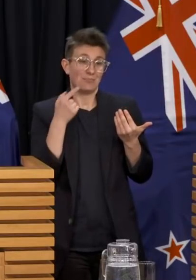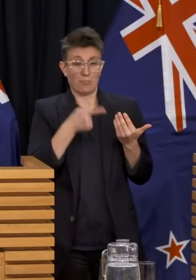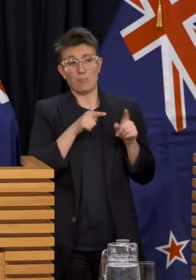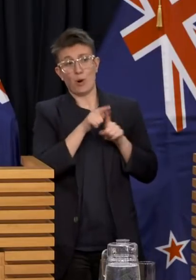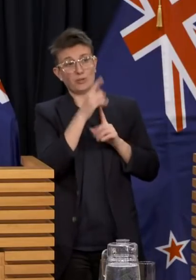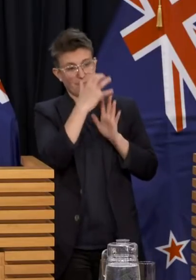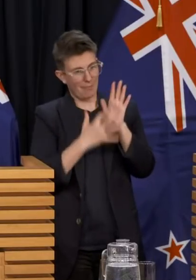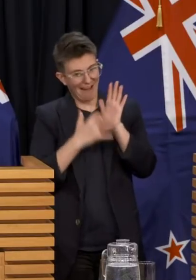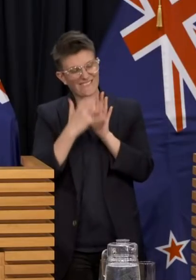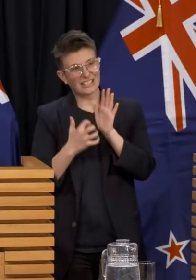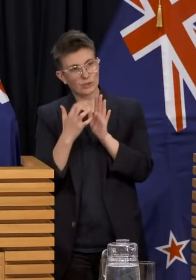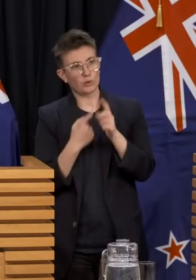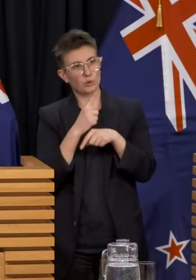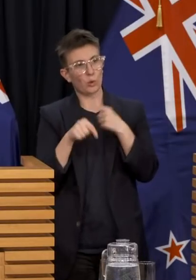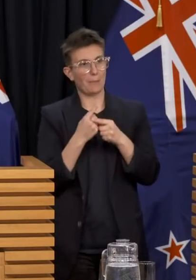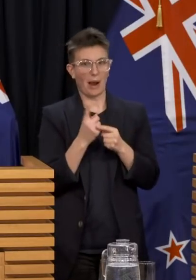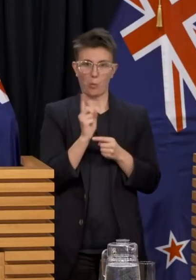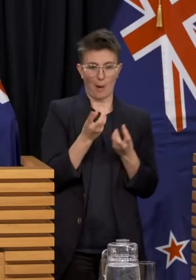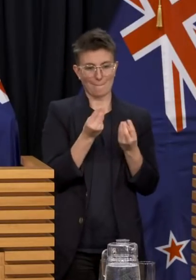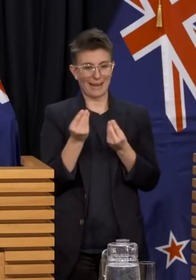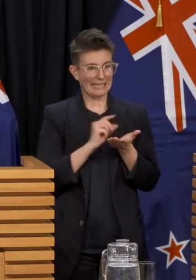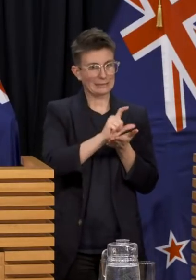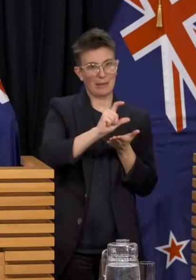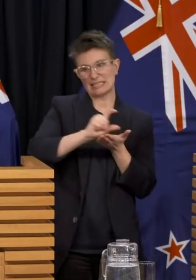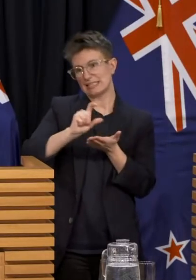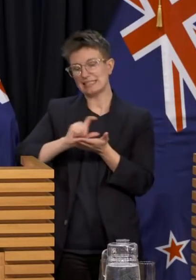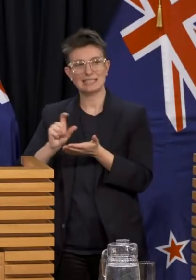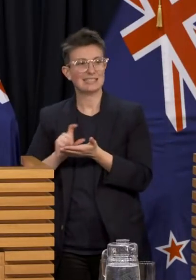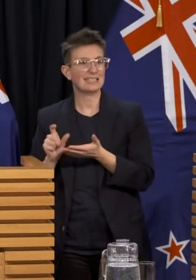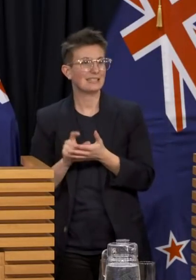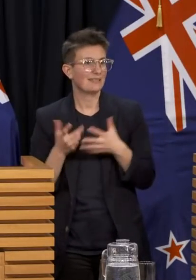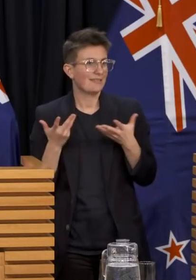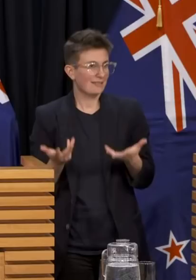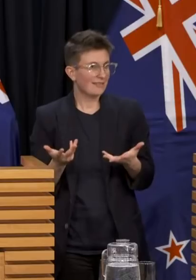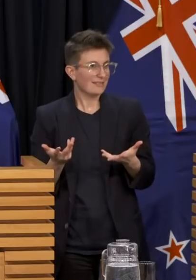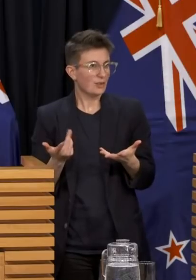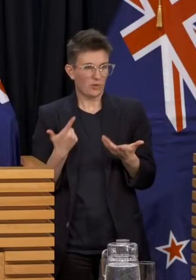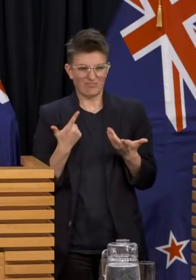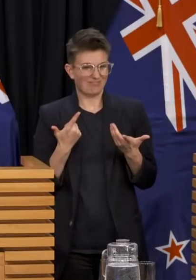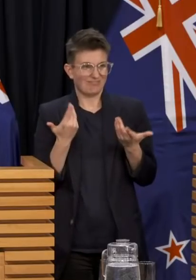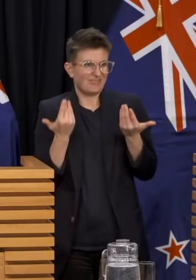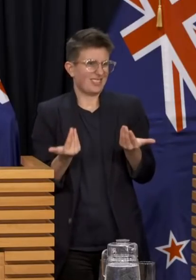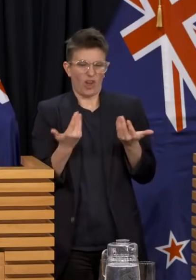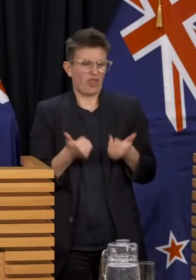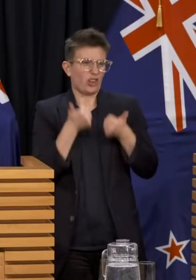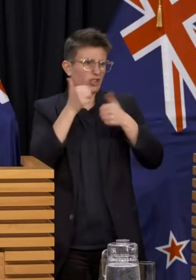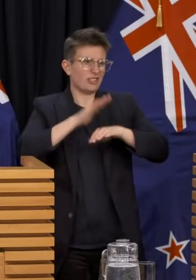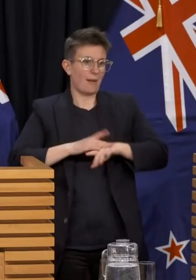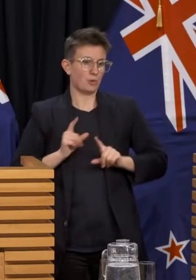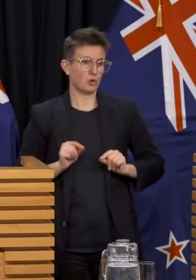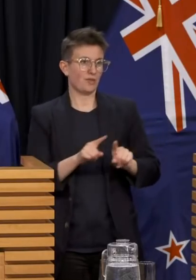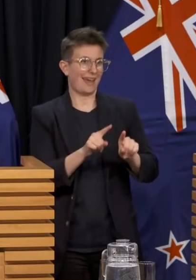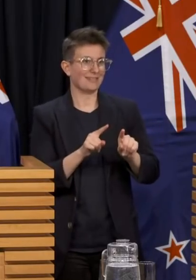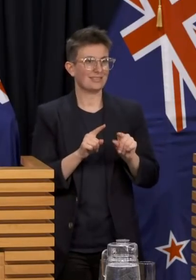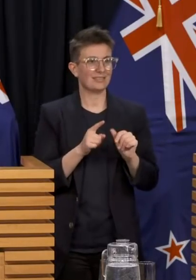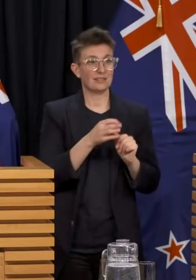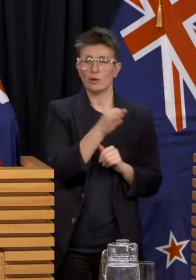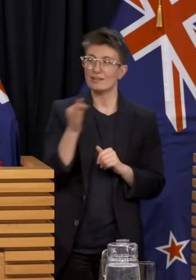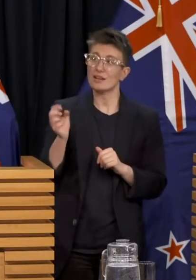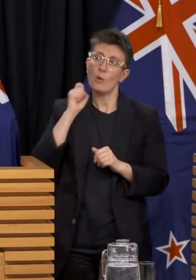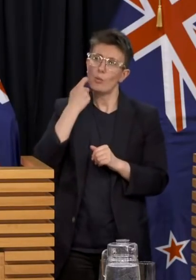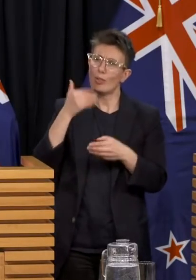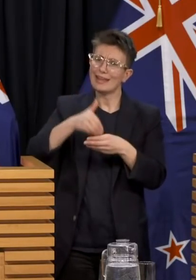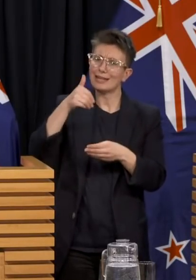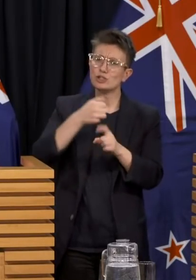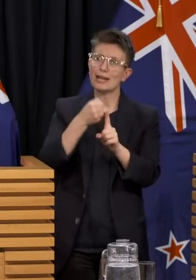what I was going to say. Is this just going to be an election campaign for our times? Is it going to be run on our record, not our dreams, because we just can't afford it? Oh, well, I